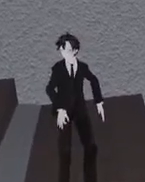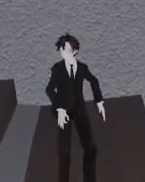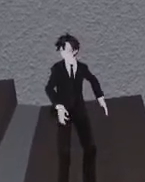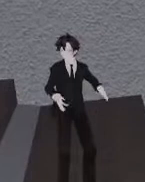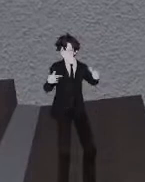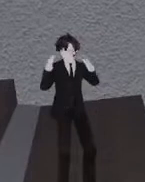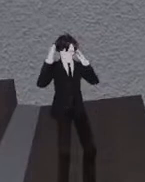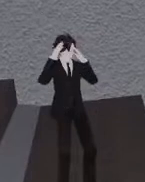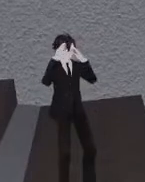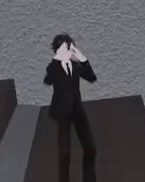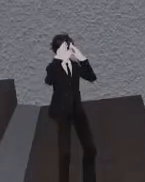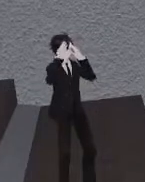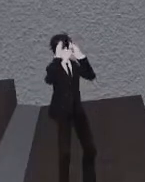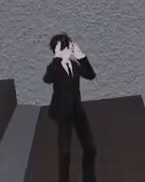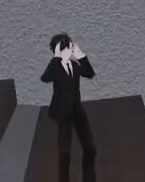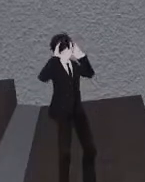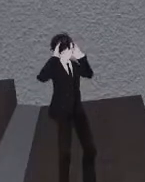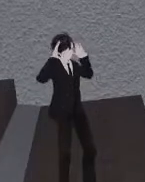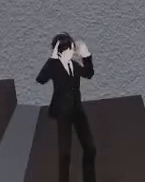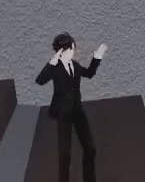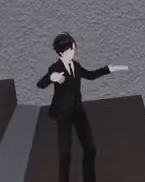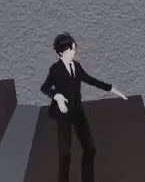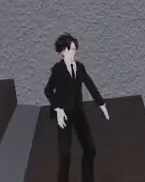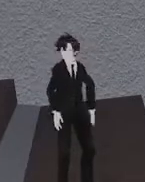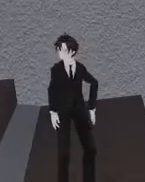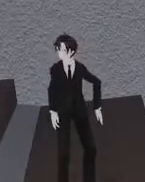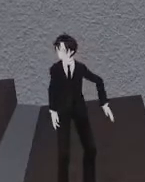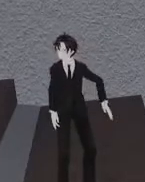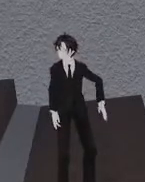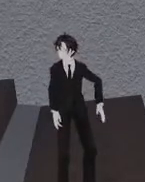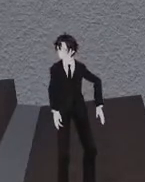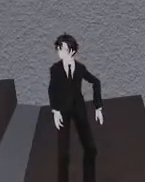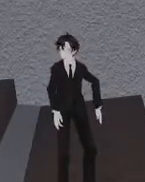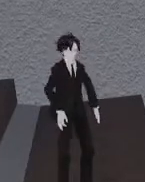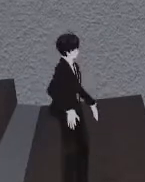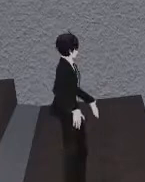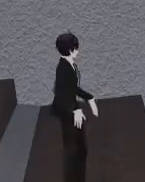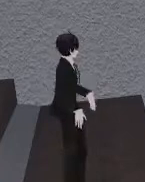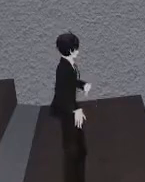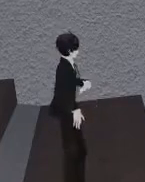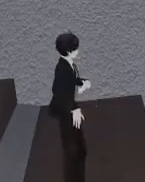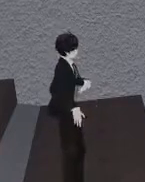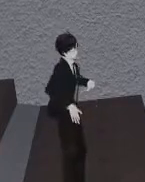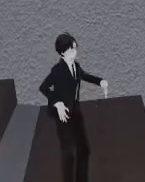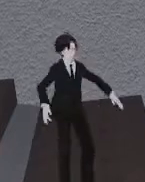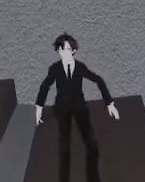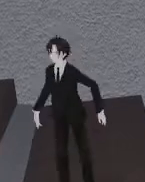be in. We're not gonna really much say. You're just gonna be in and out. Wait. C. So the turn is Chase. there. We